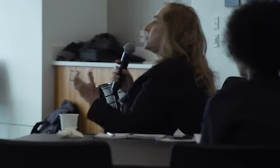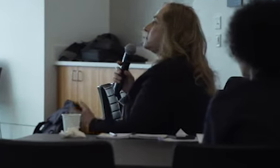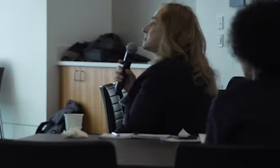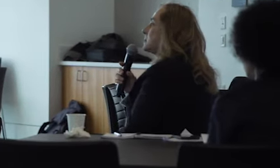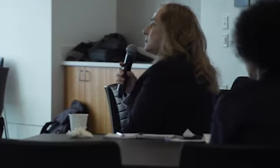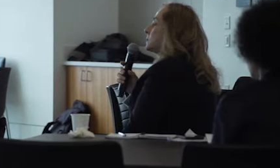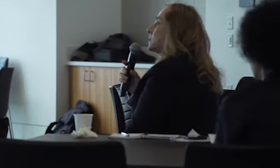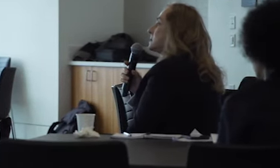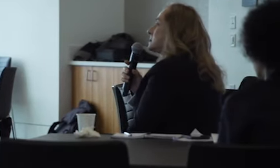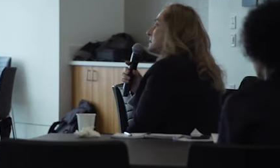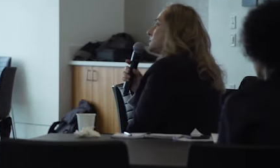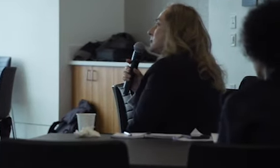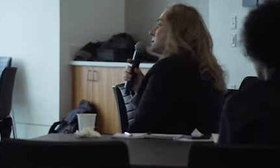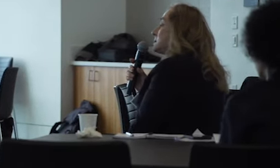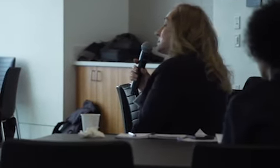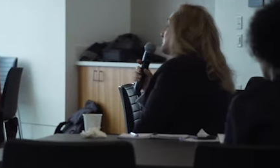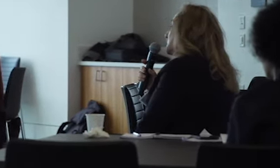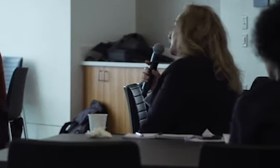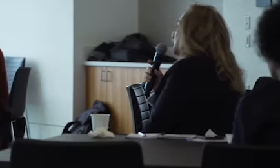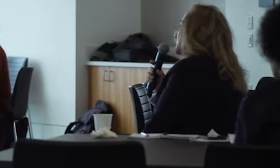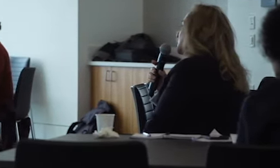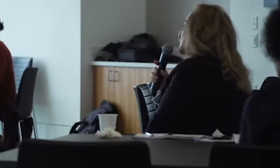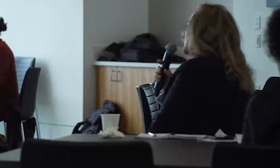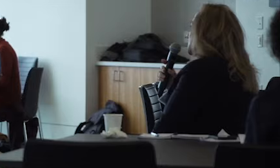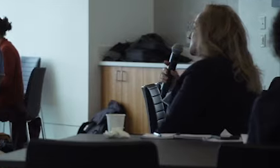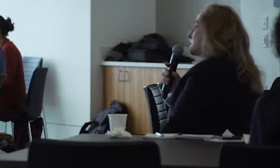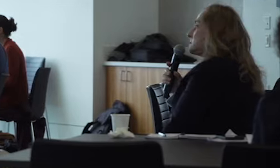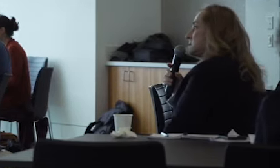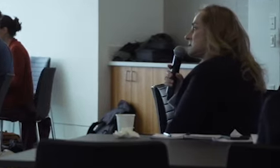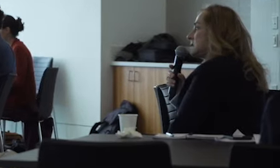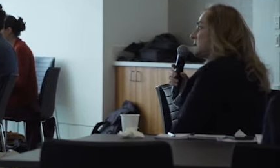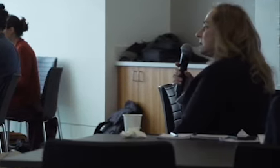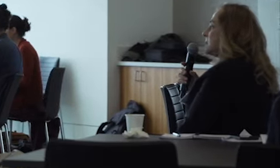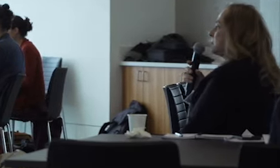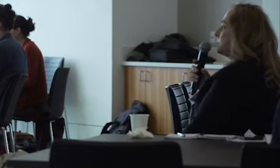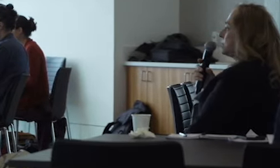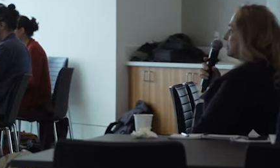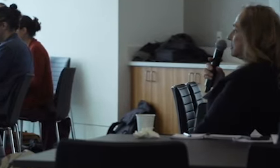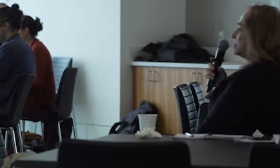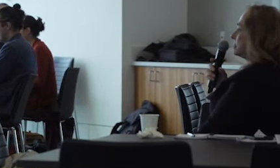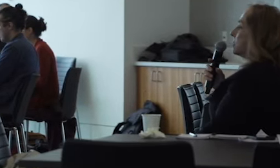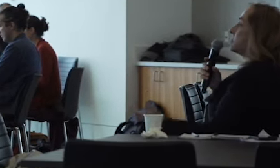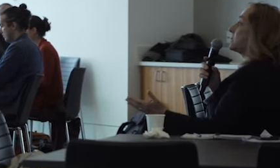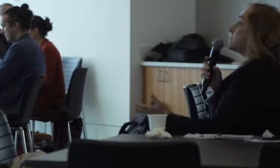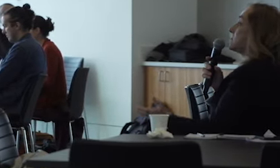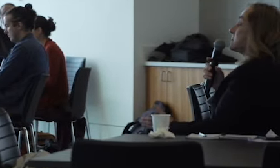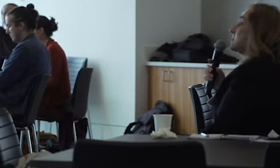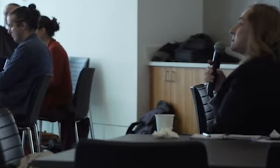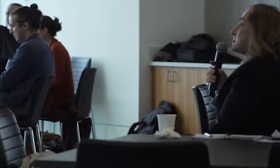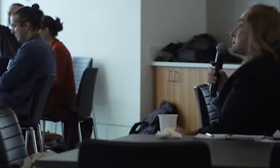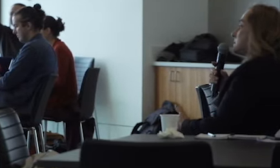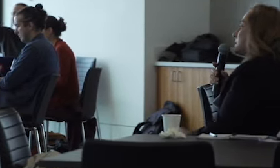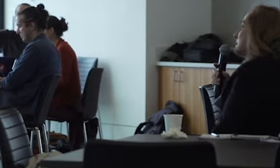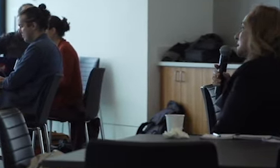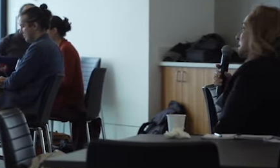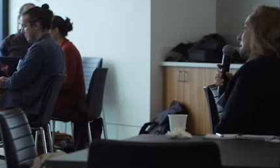different ways of creating safe traffic, not only with the elevators, which are treacherous, but with entering the site